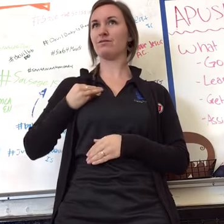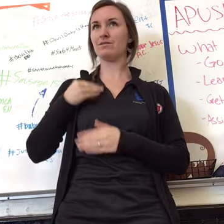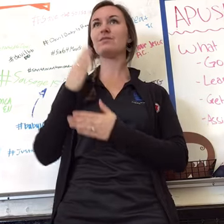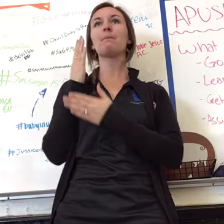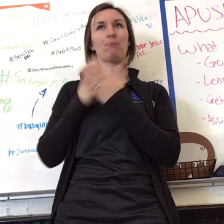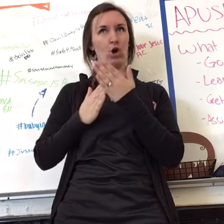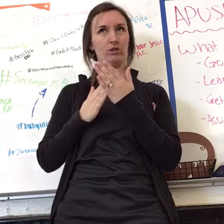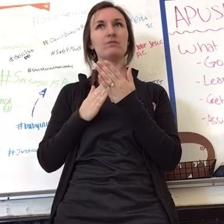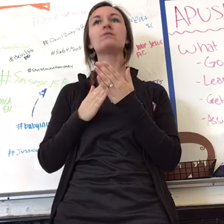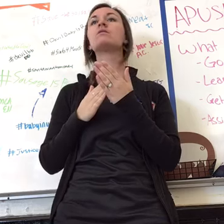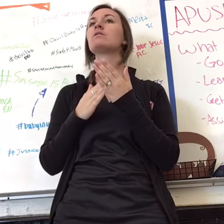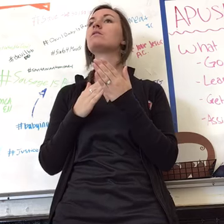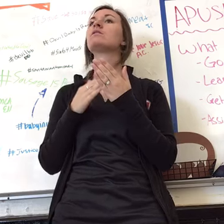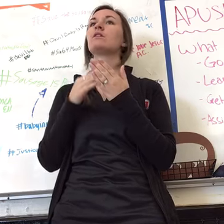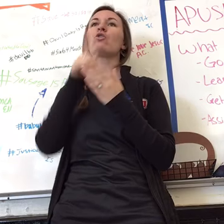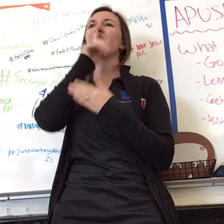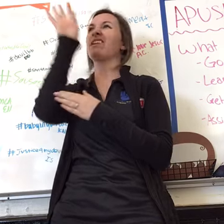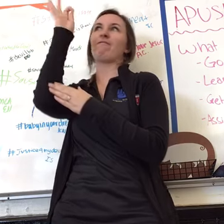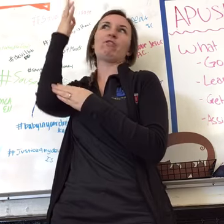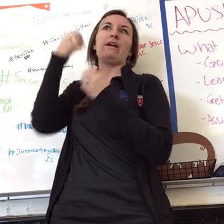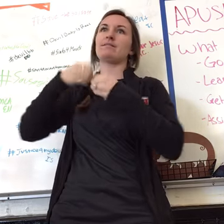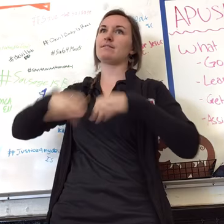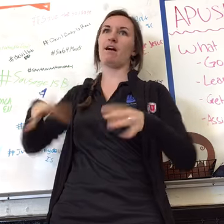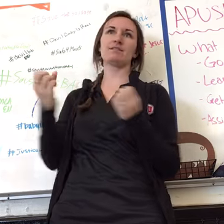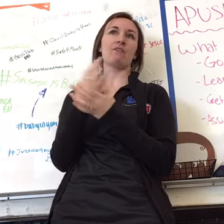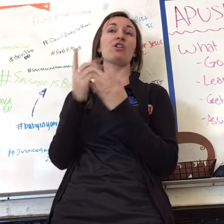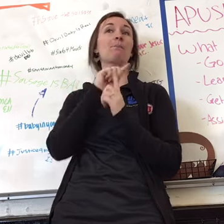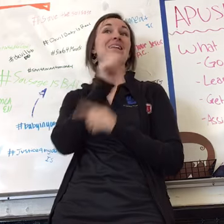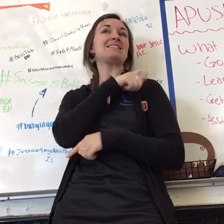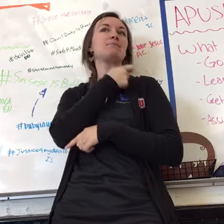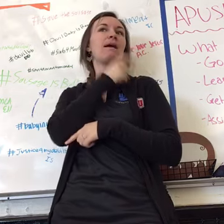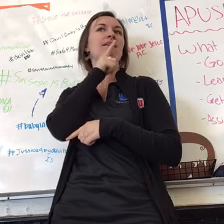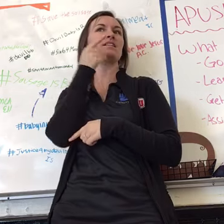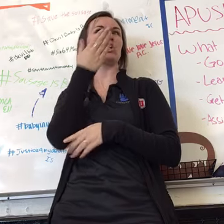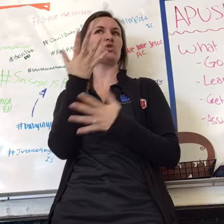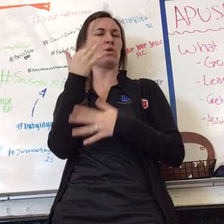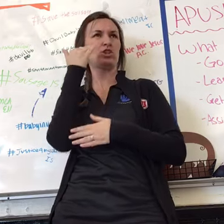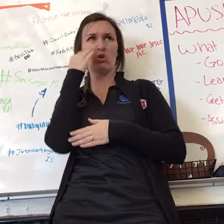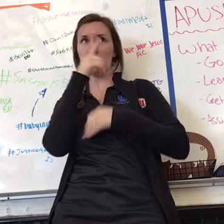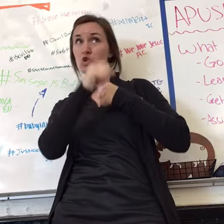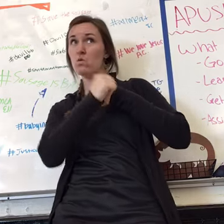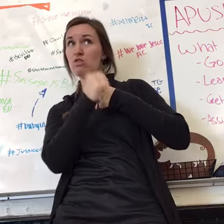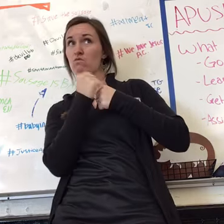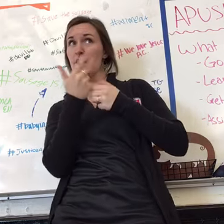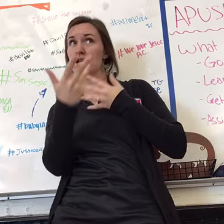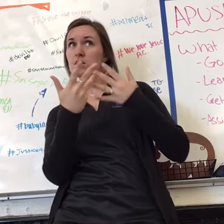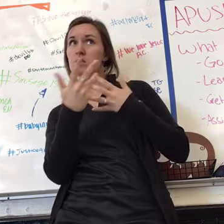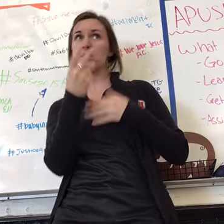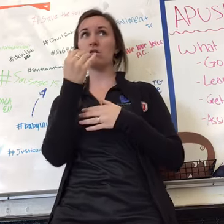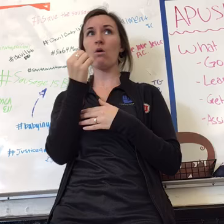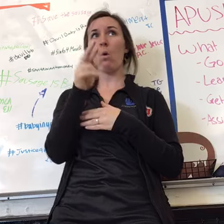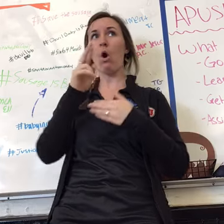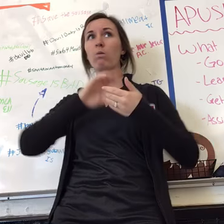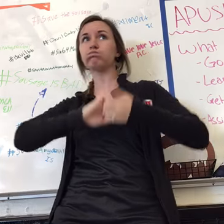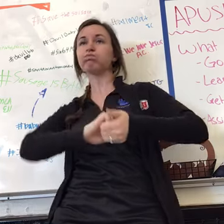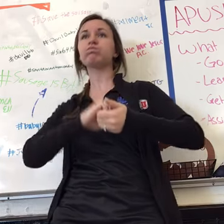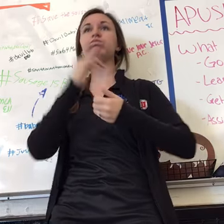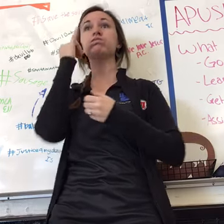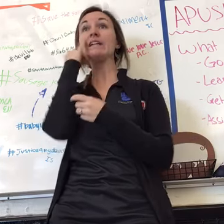point. So Spain is over there, and we want to know, are they a threat to us? And if so, how can we possibly defeat them in the future? Easiest